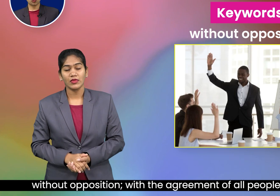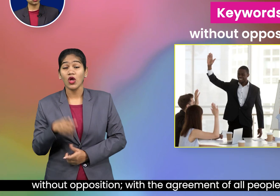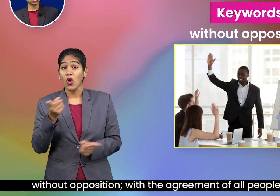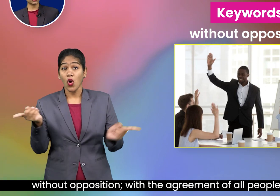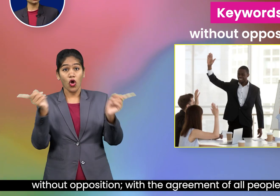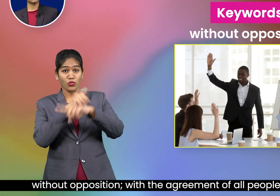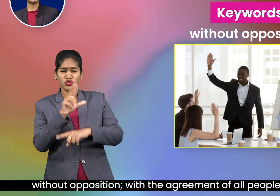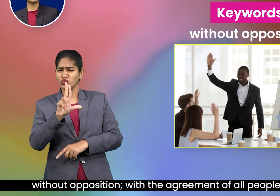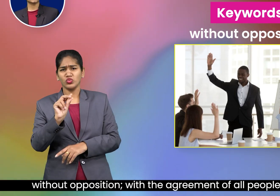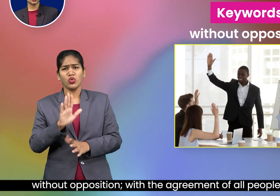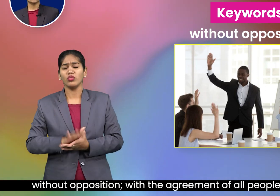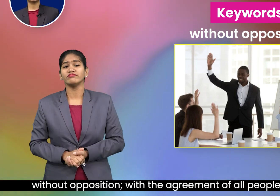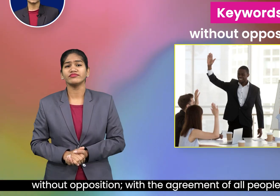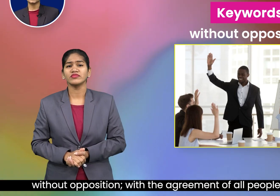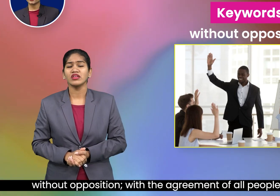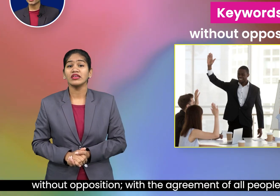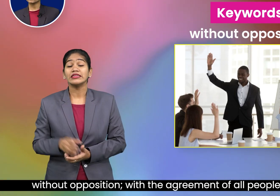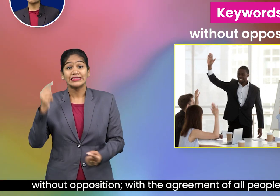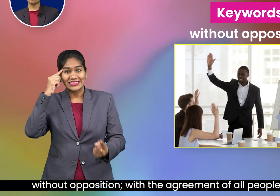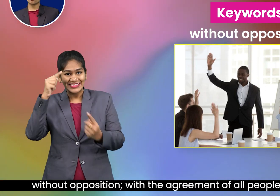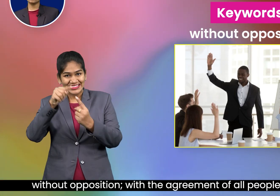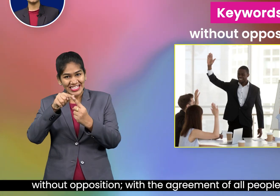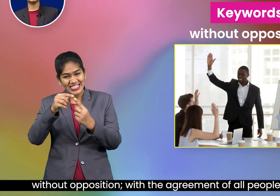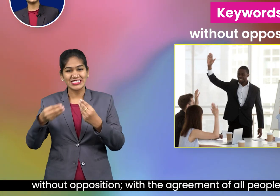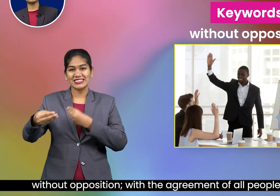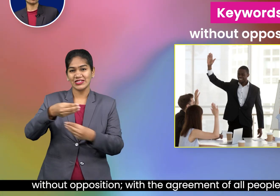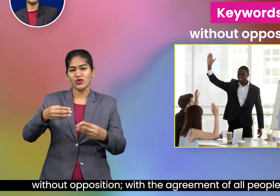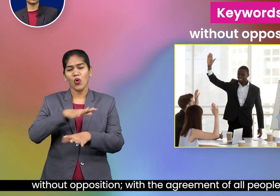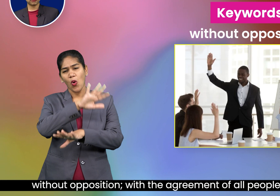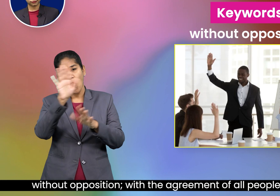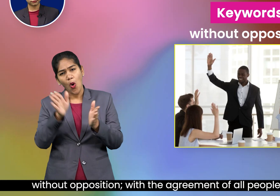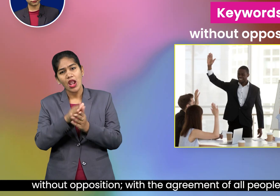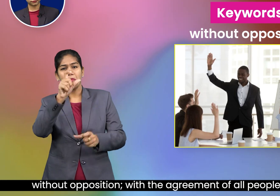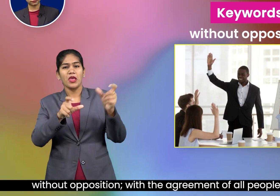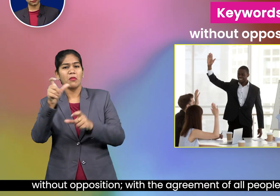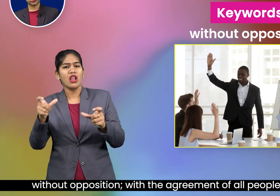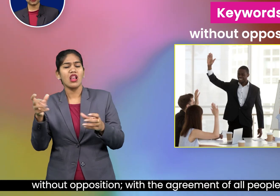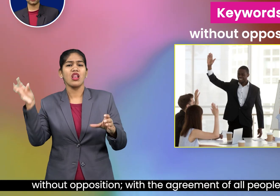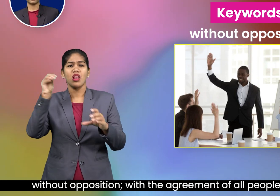Without opposition, with the agreement of all people involved.